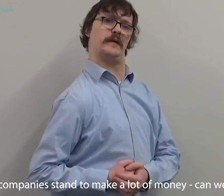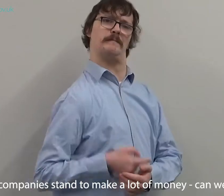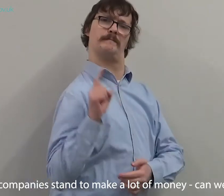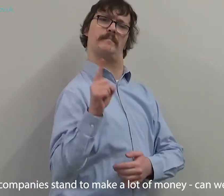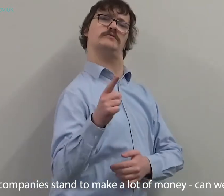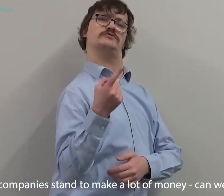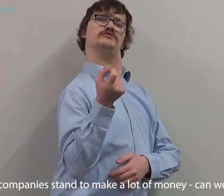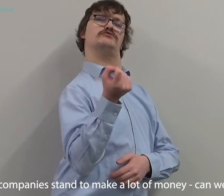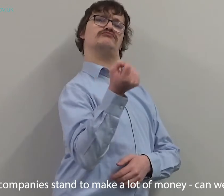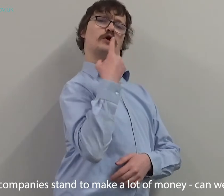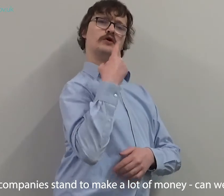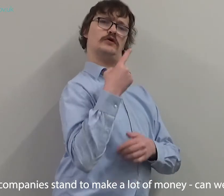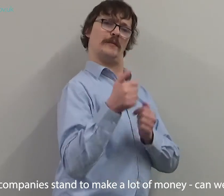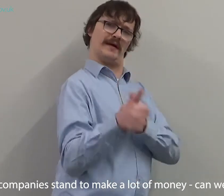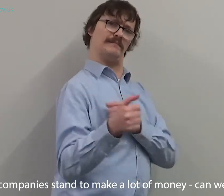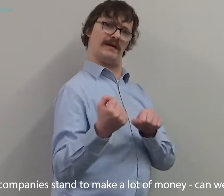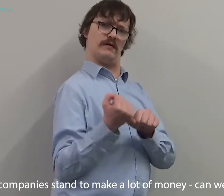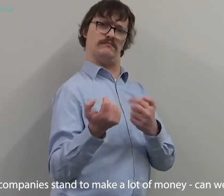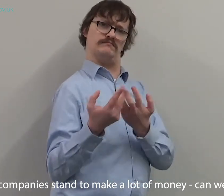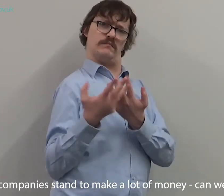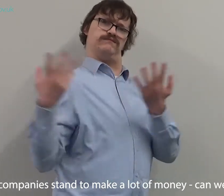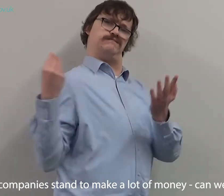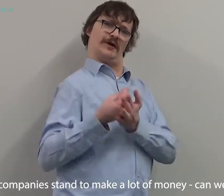But drug companies stand to make a lot of money. Can we trust them?